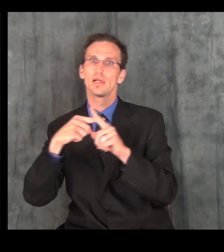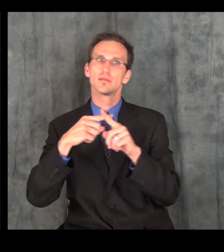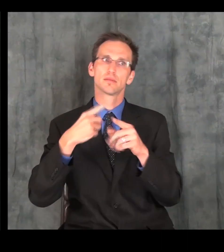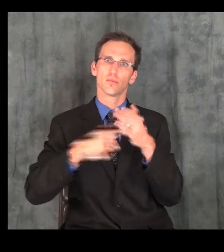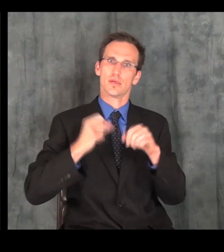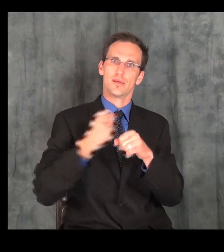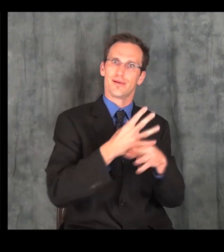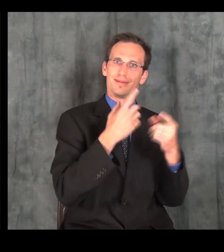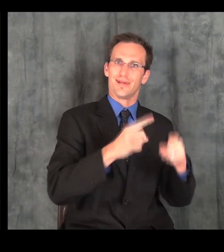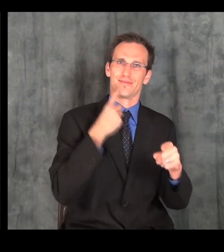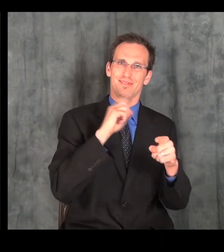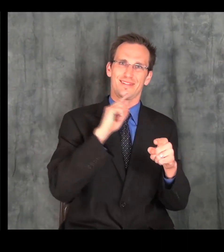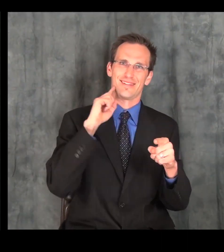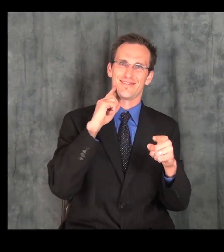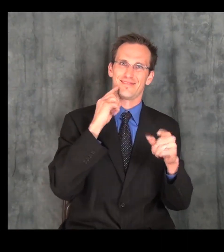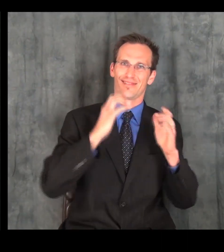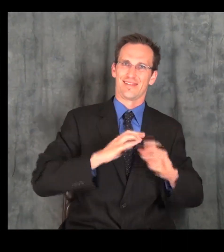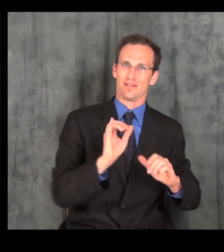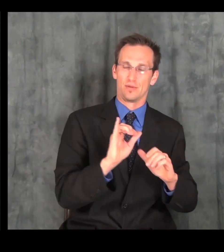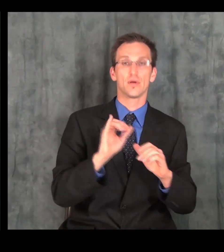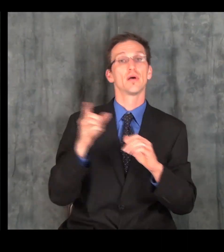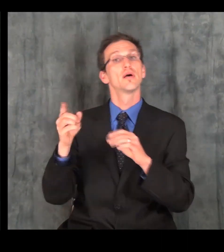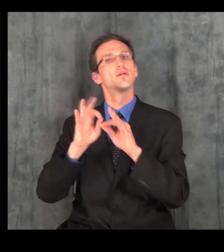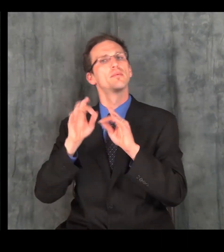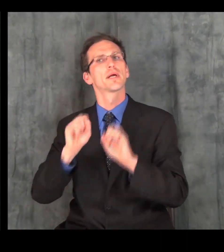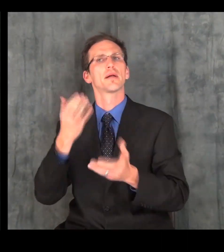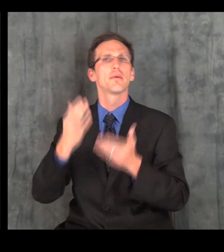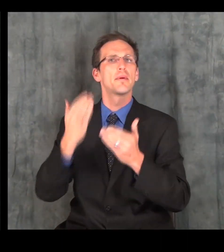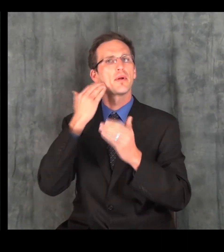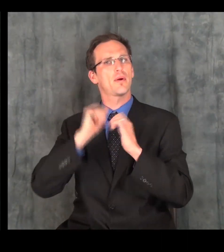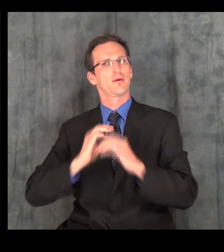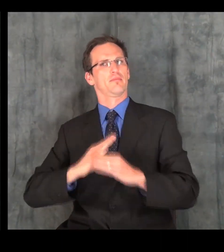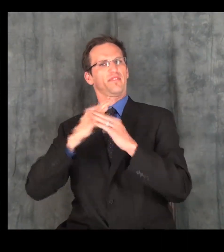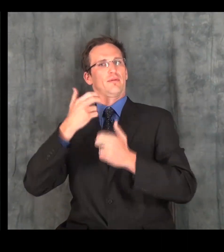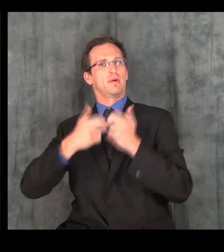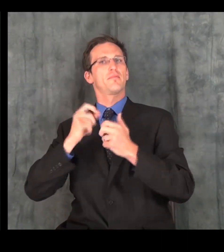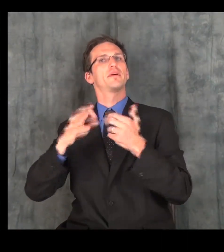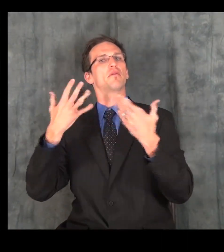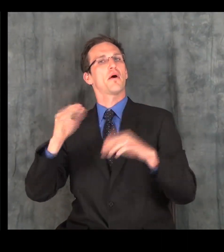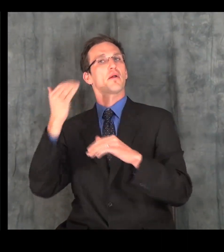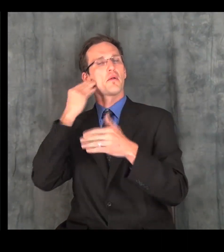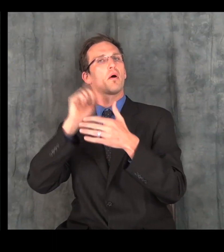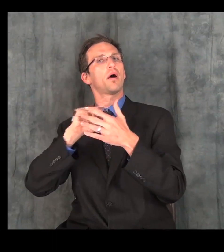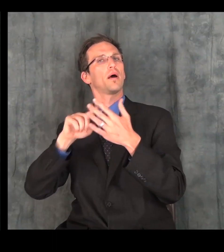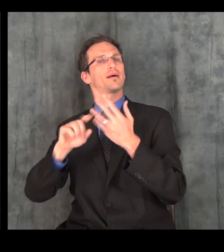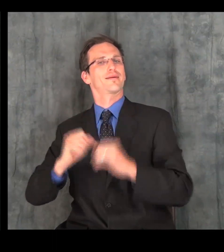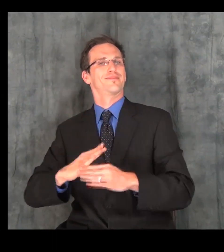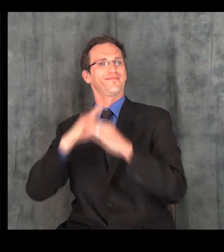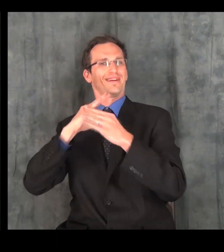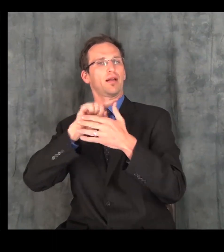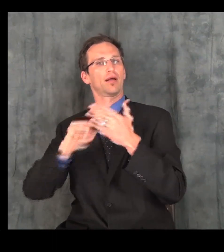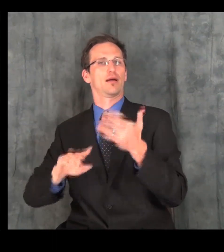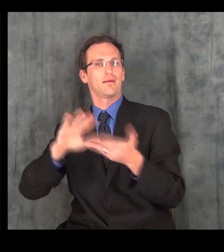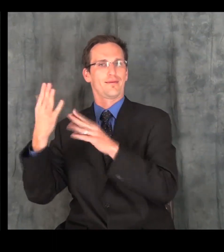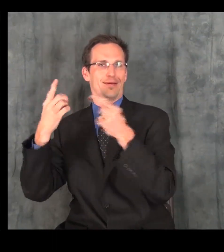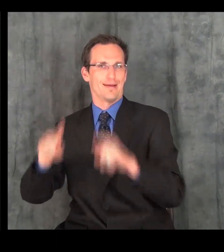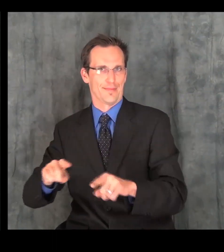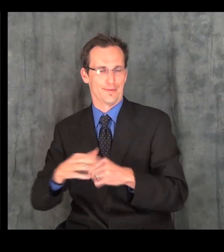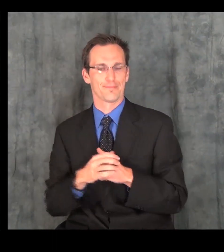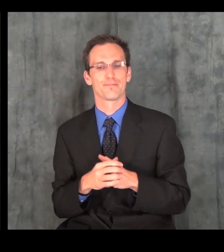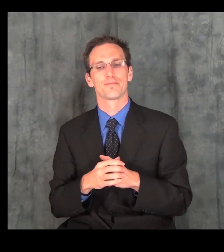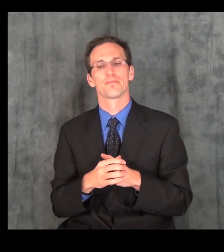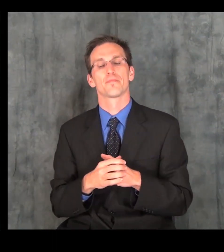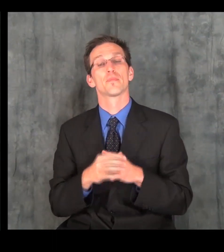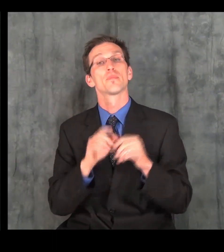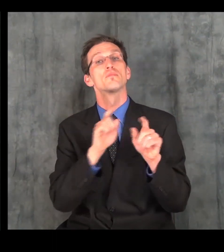even prevent some of those from occurring if they're proactive, if they're aware of them in advance. We also identified a need